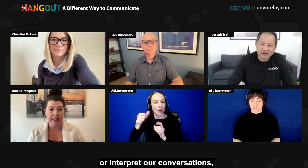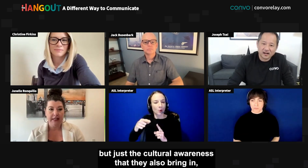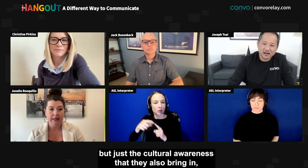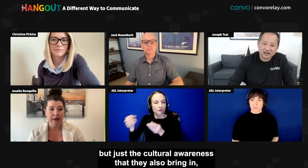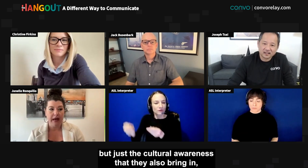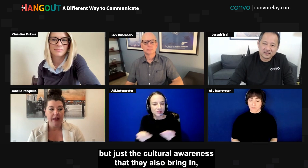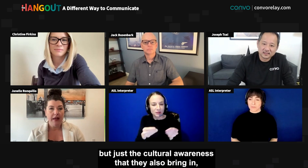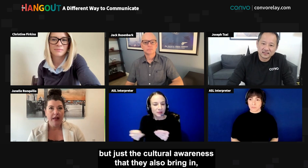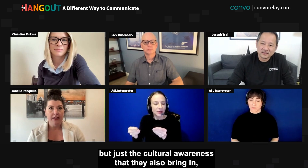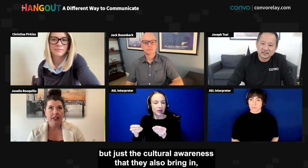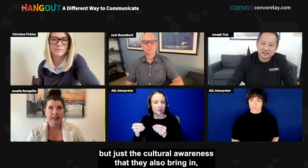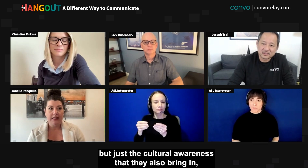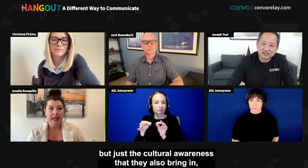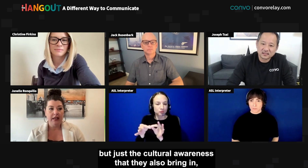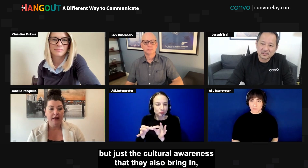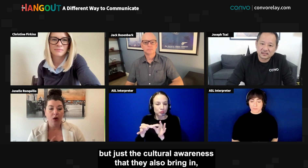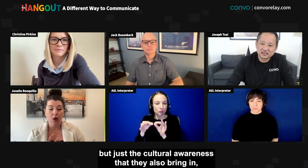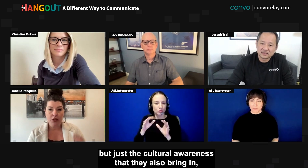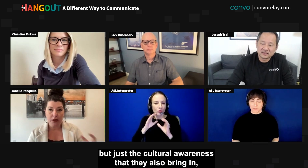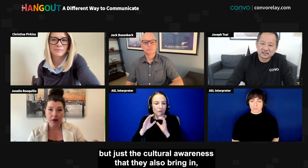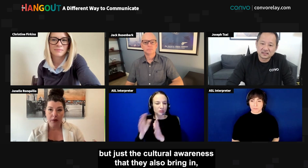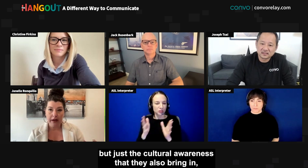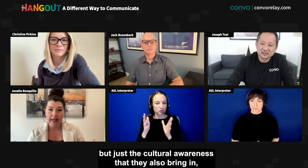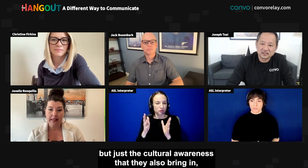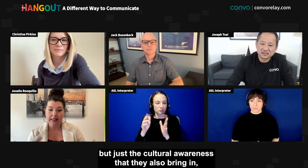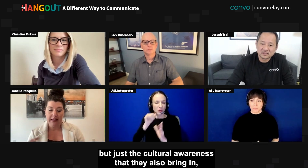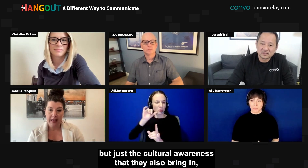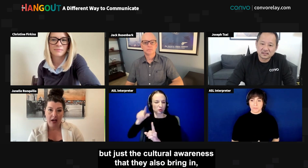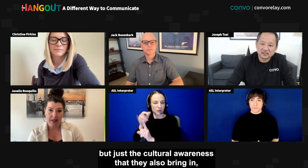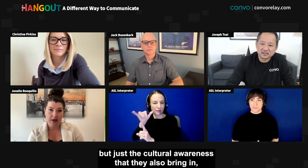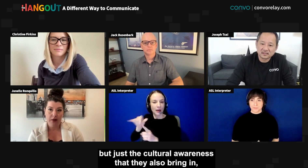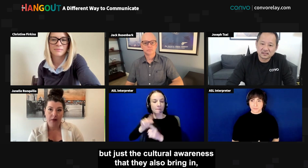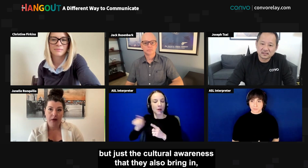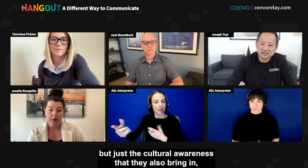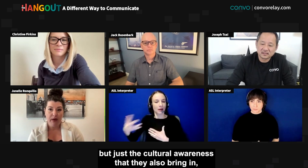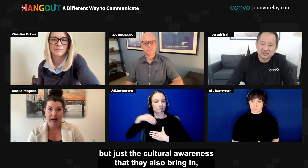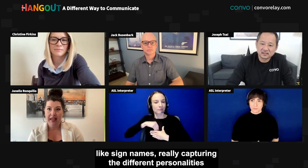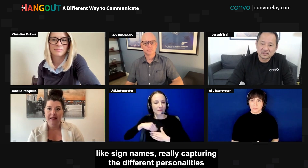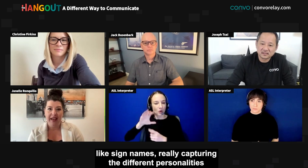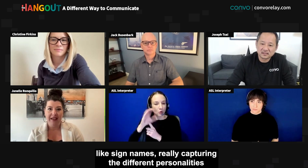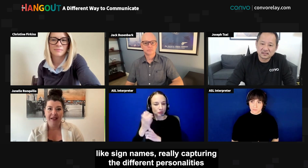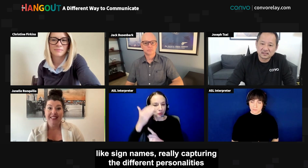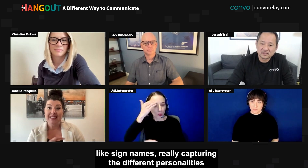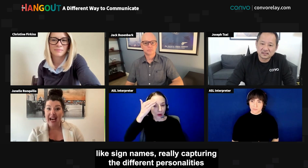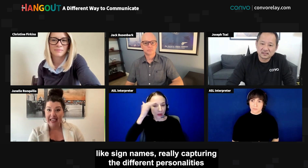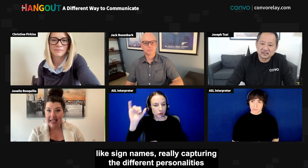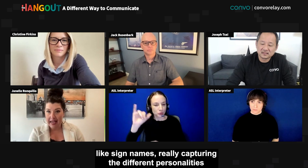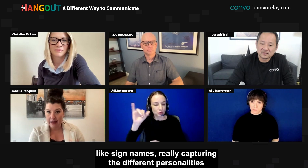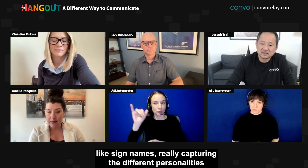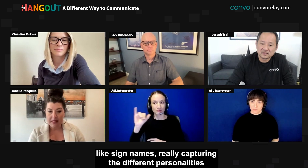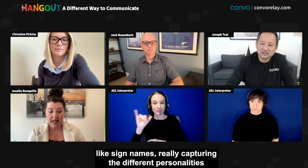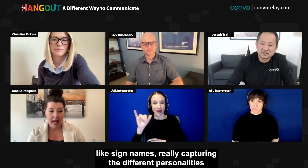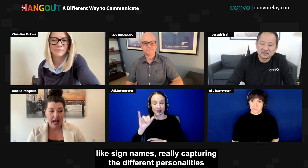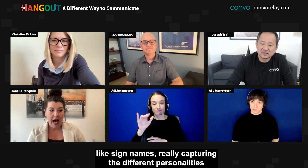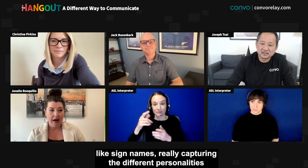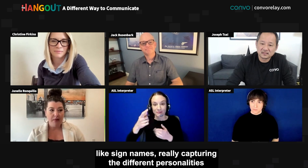conversations, but just the cultural awareness that they also bring in, like sign names,